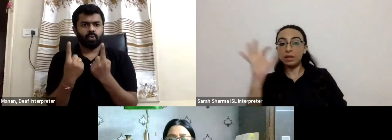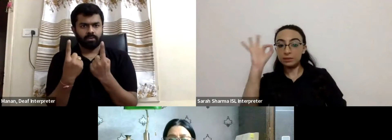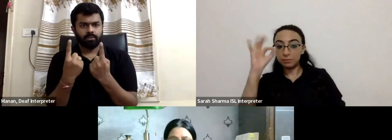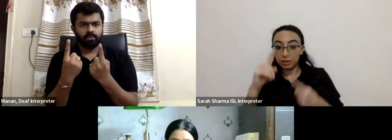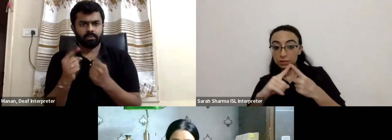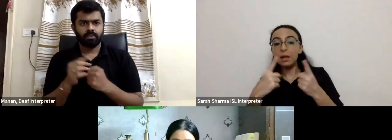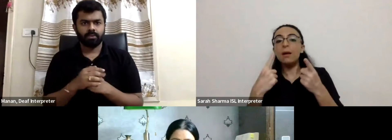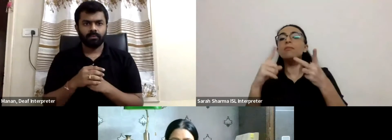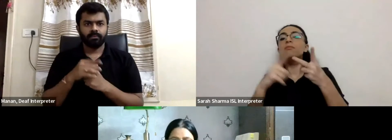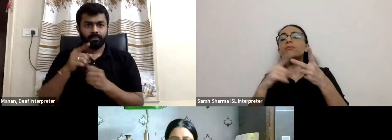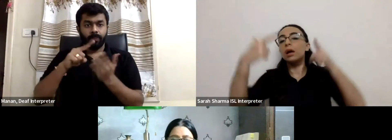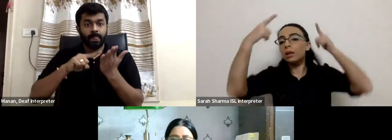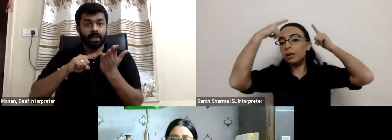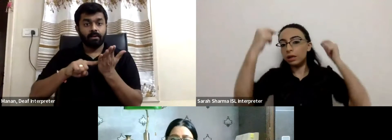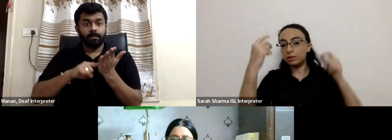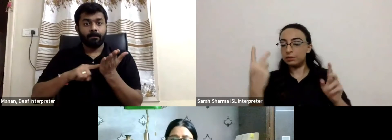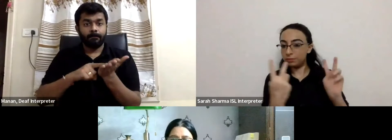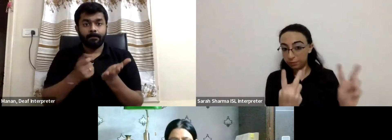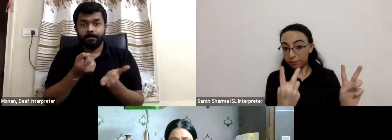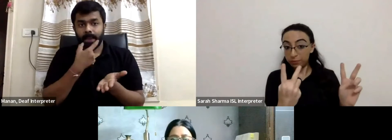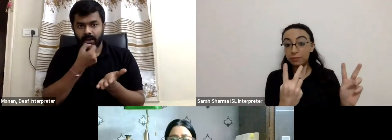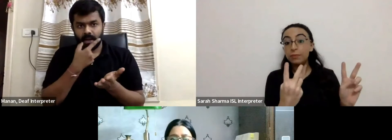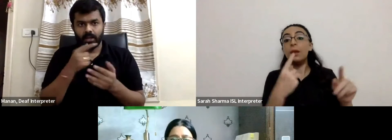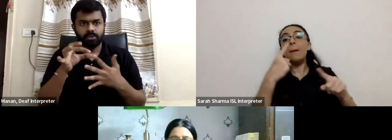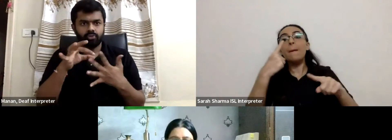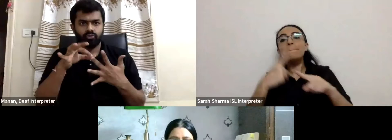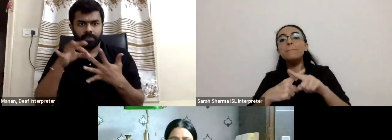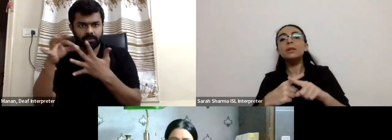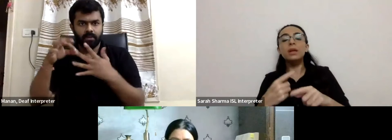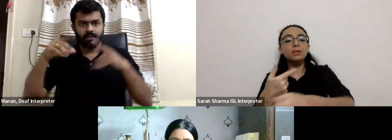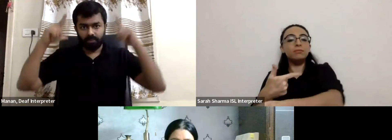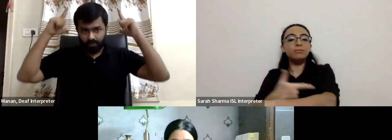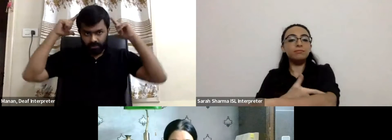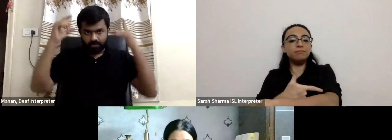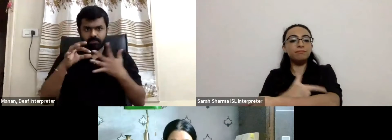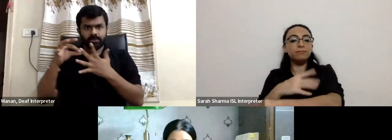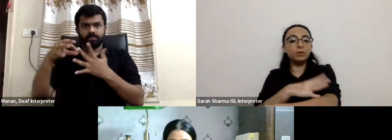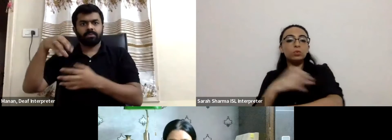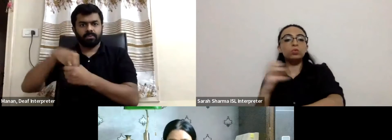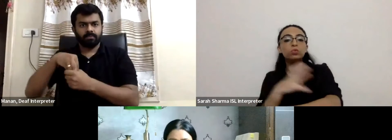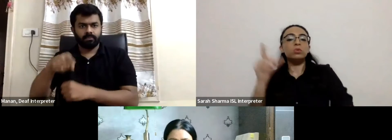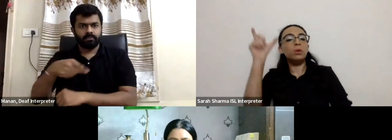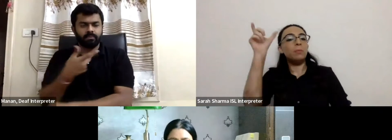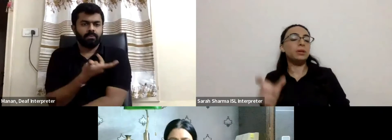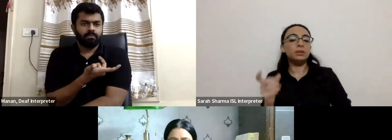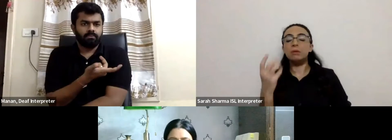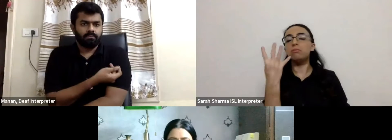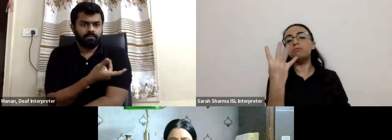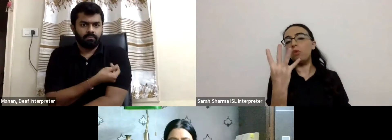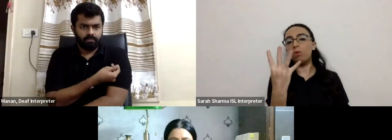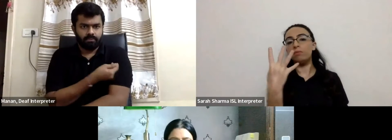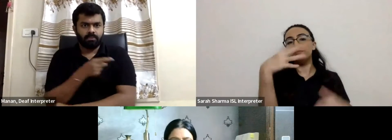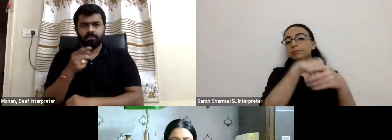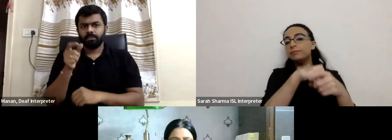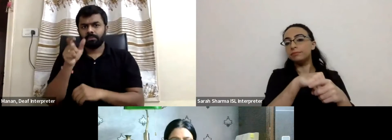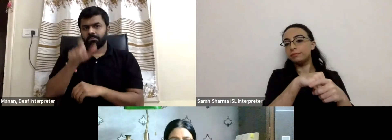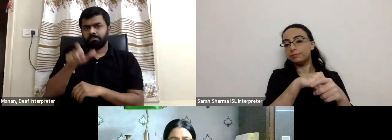one phlebotomist in the field to collect blood samples and carry the reports.